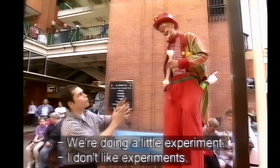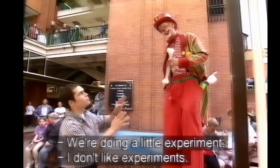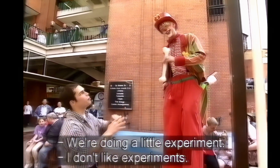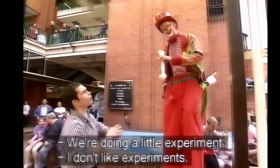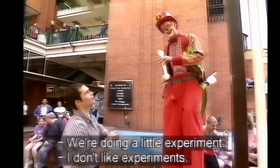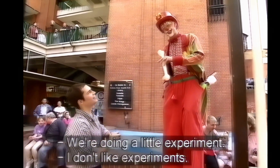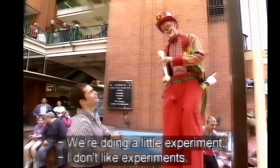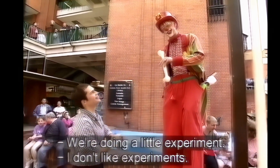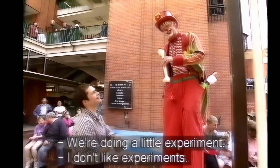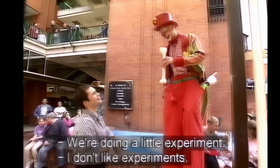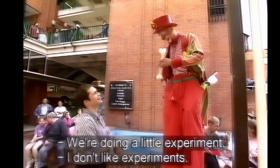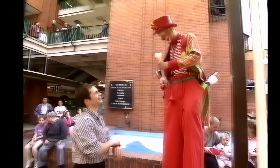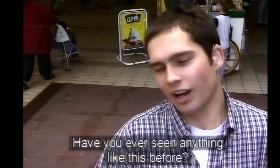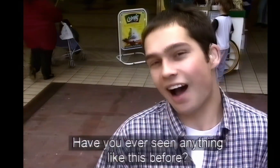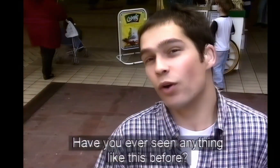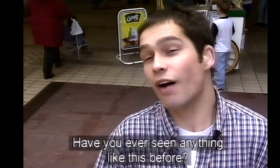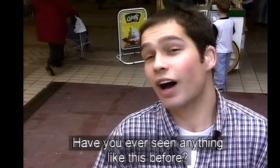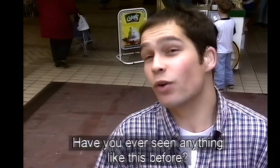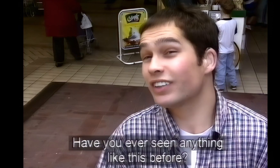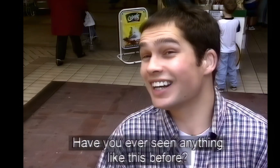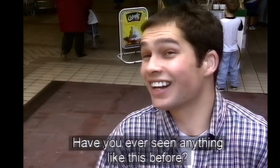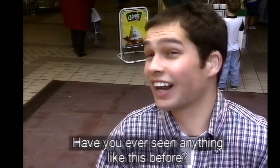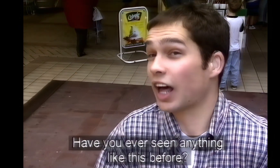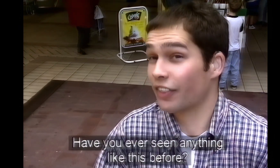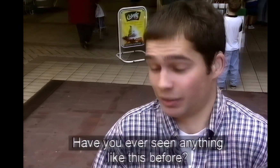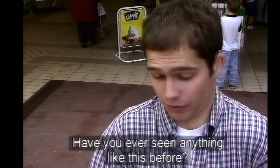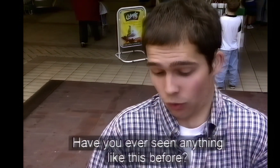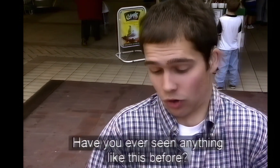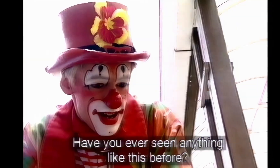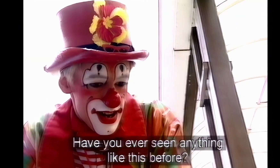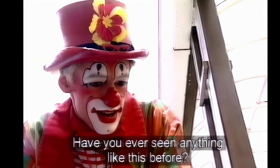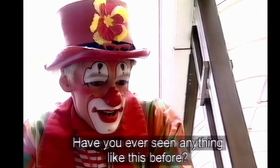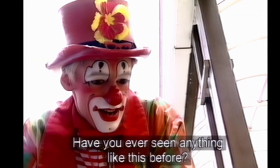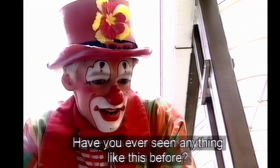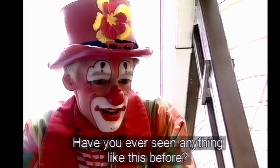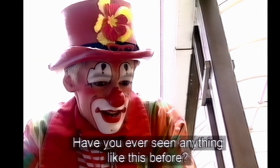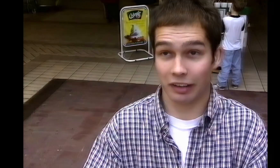don't like experiments. Have you ever seen anything like this before?